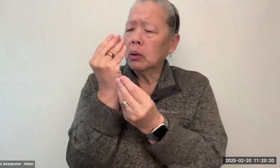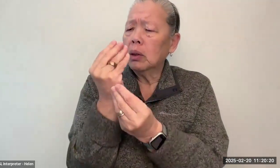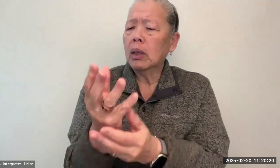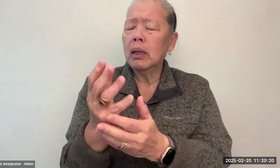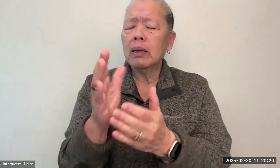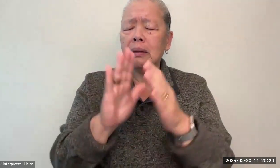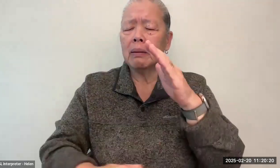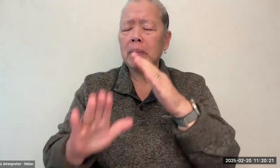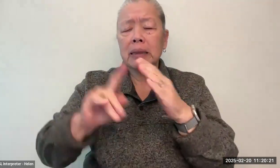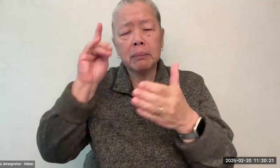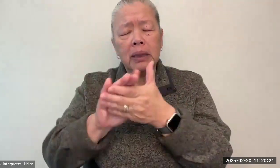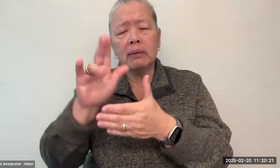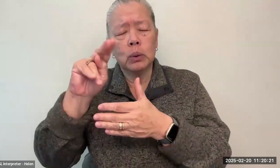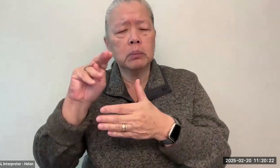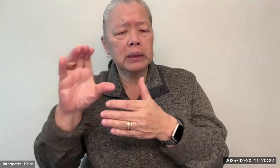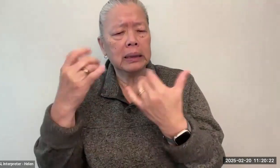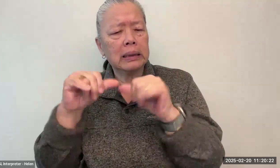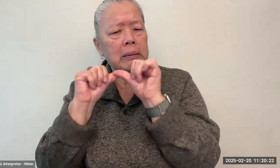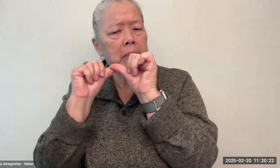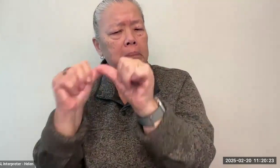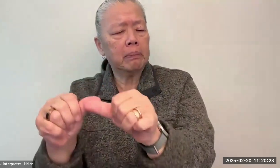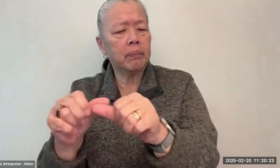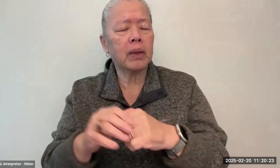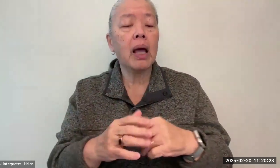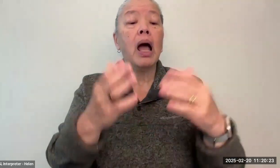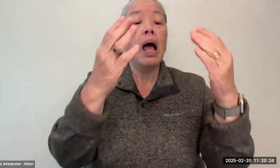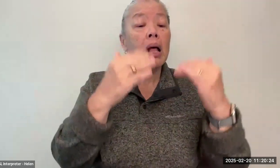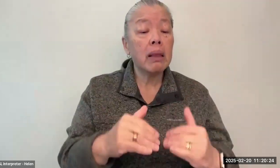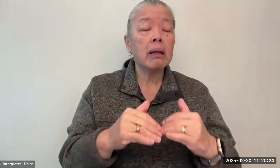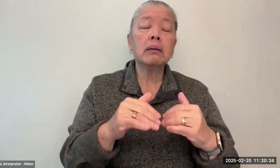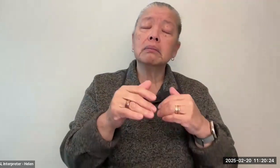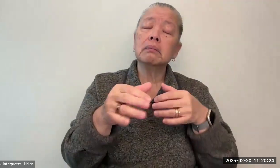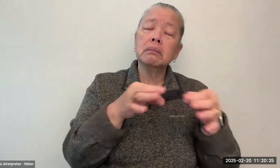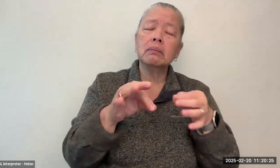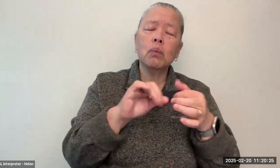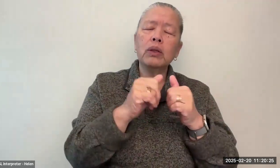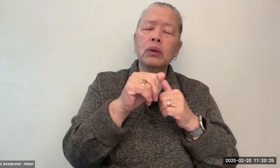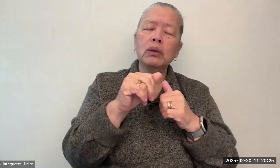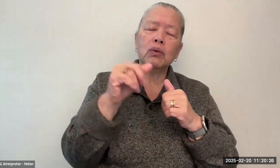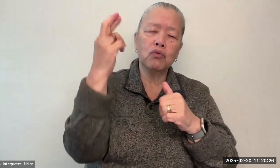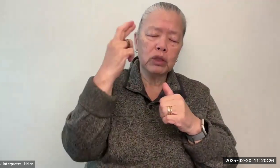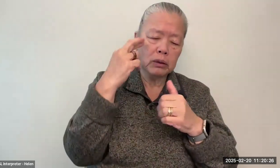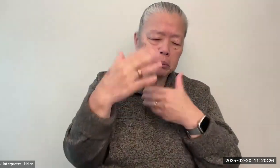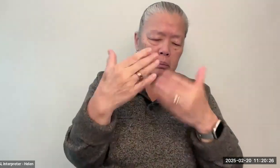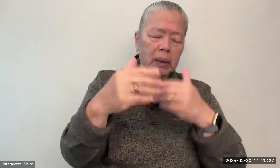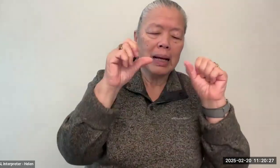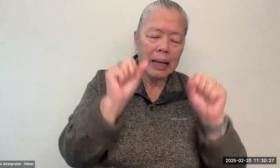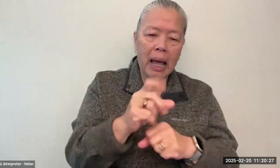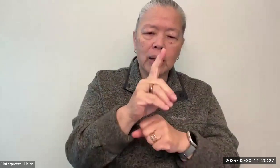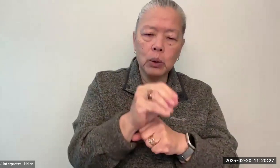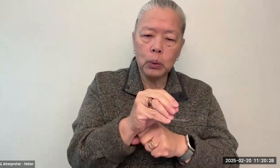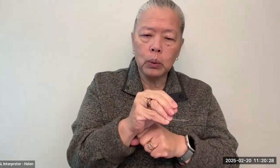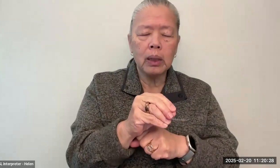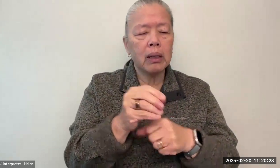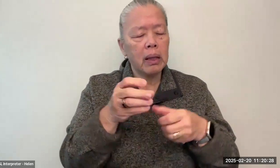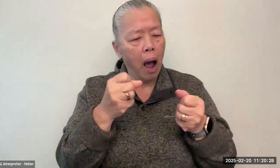into a section about what regional conferences can do, which may be a great place for conversation around the ability to adapt the ministry to the people